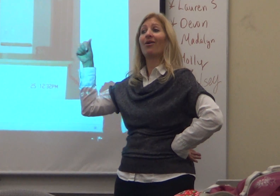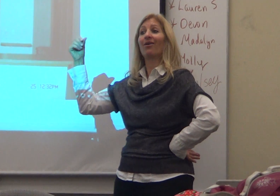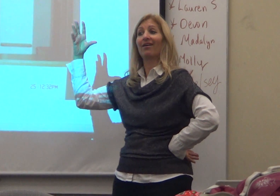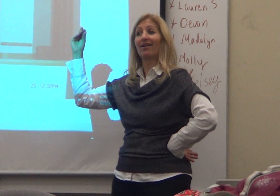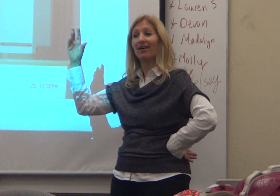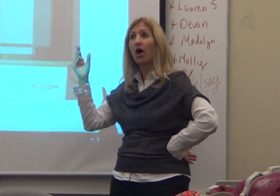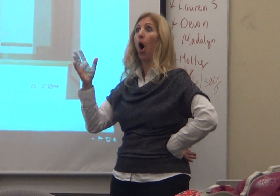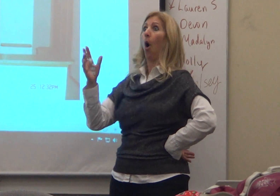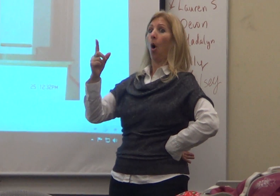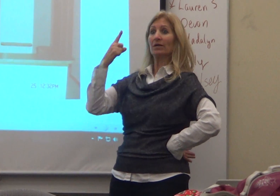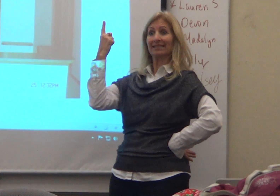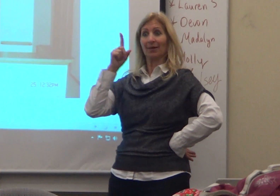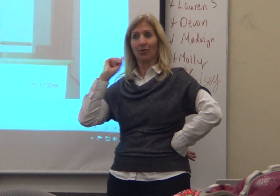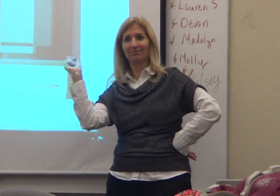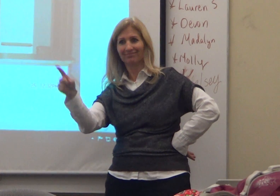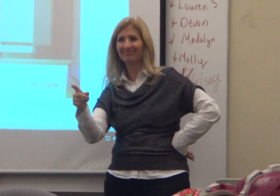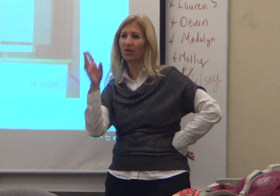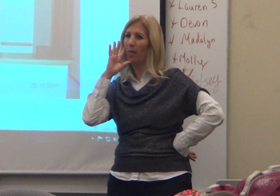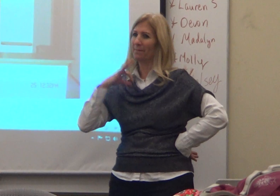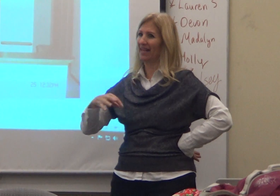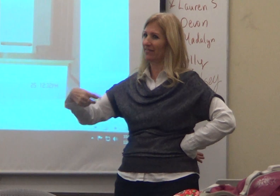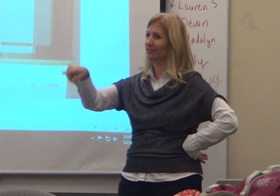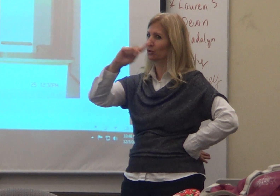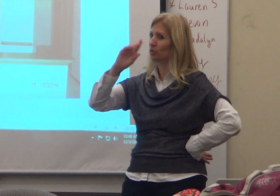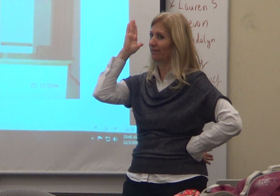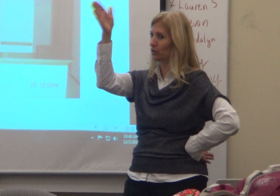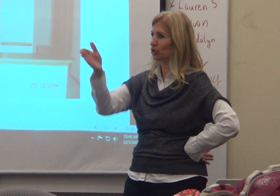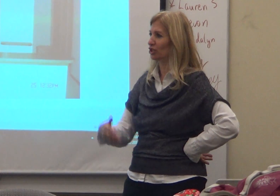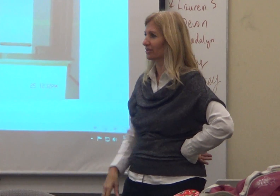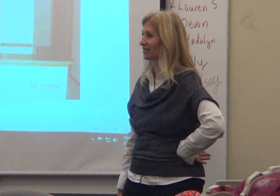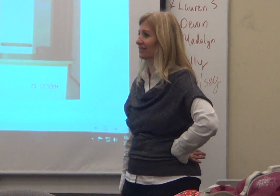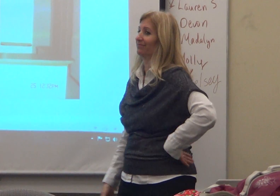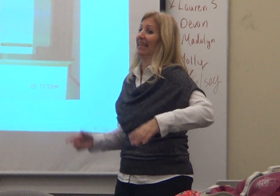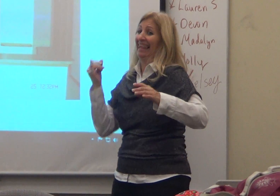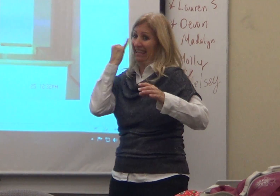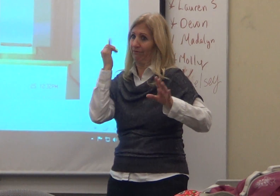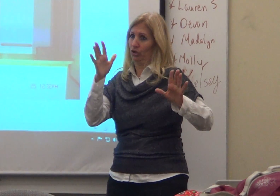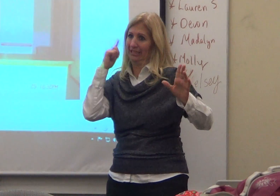at your door. But when there's a light, then you're able to benefit.